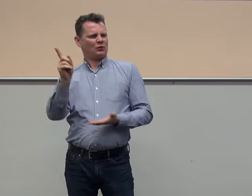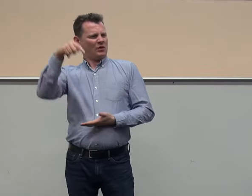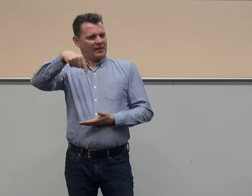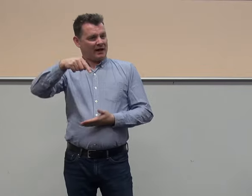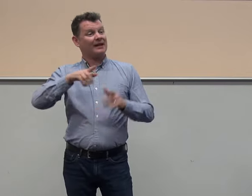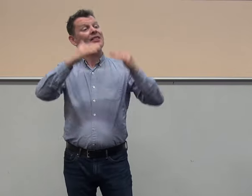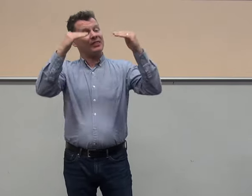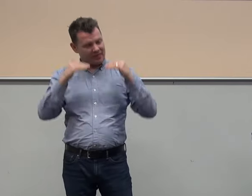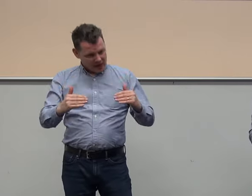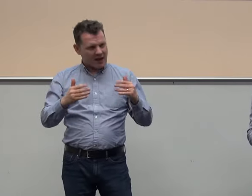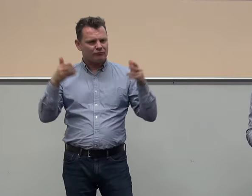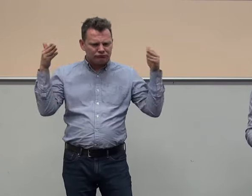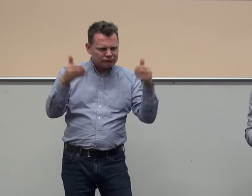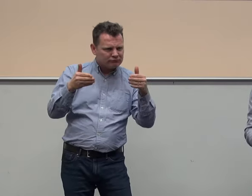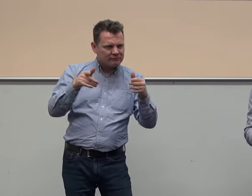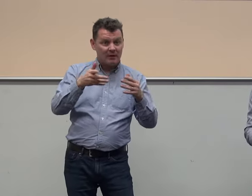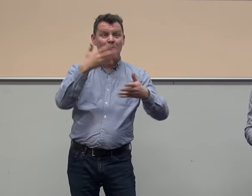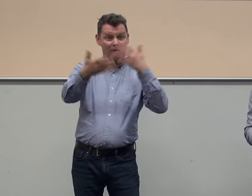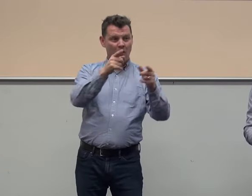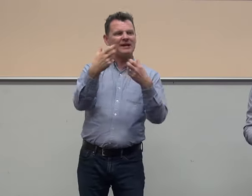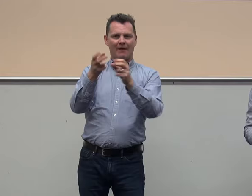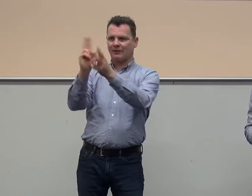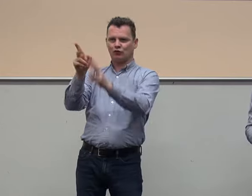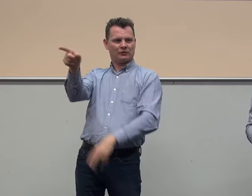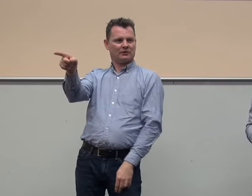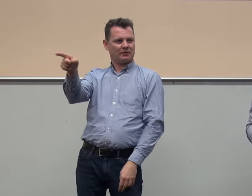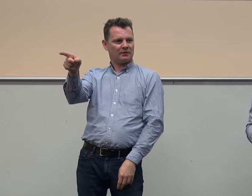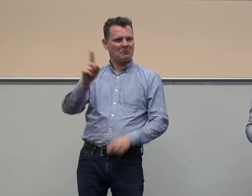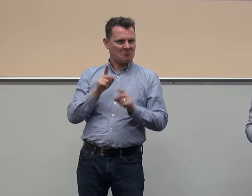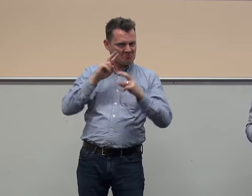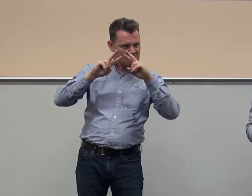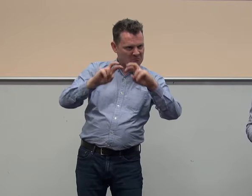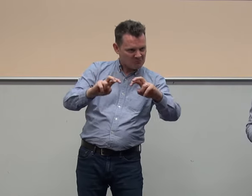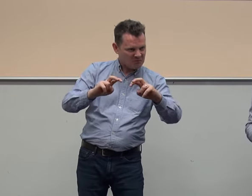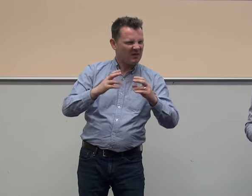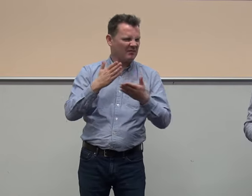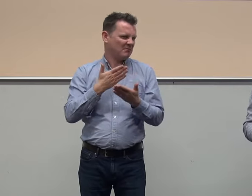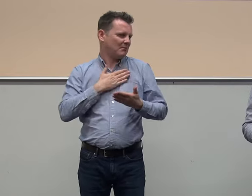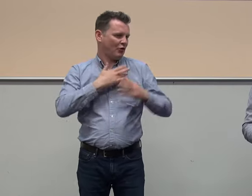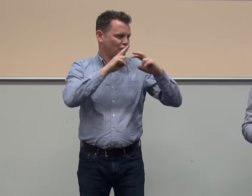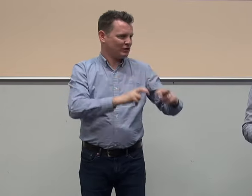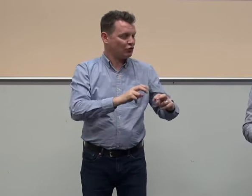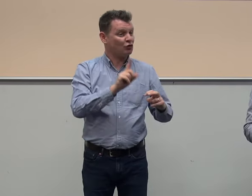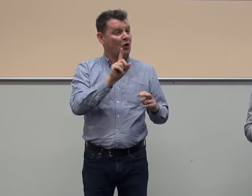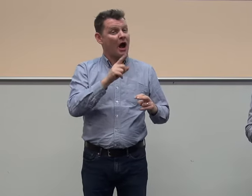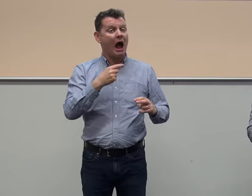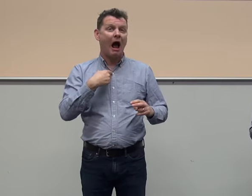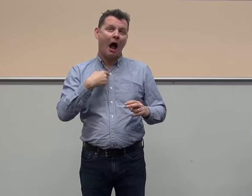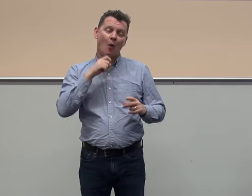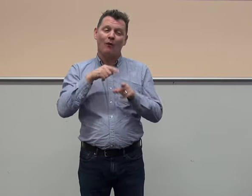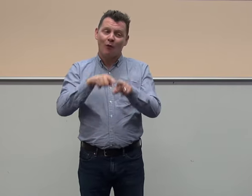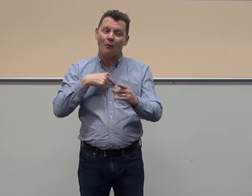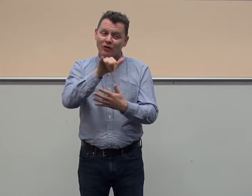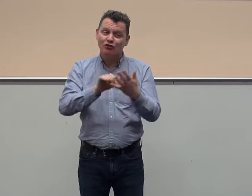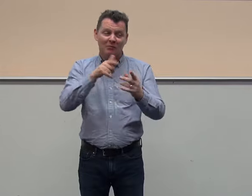interpretive performances and my own research. And if there's time at the end, although I'm anticipating going off script once or twice, but if